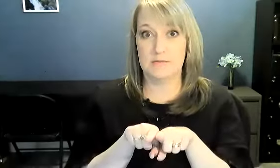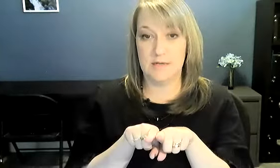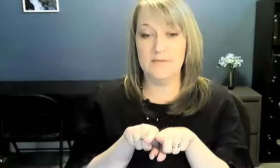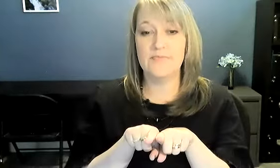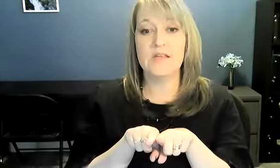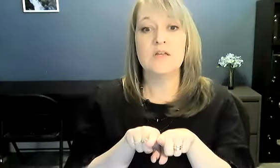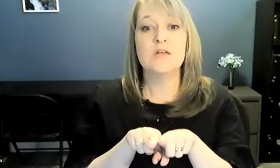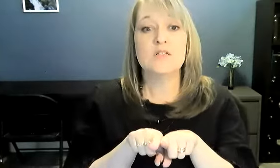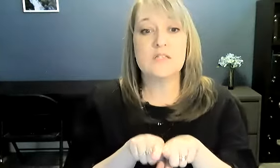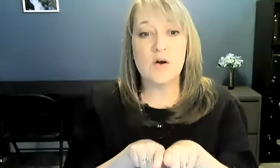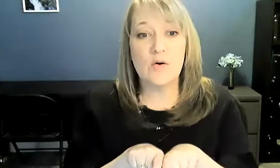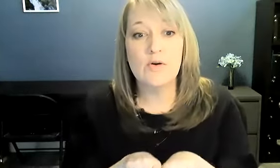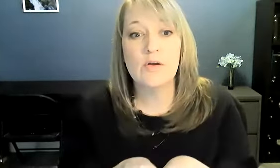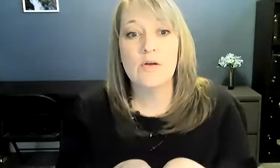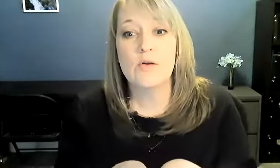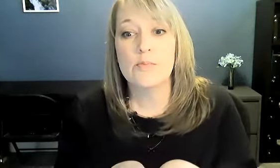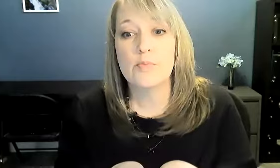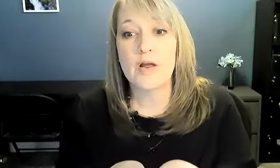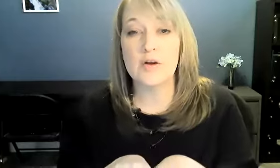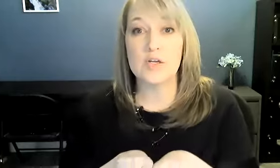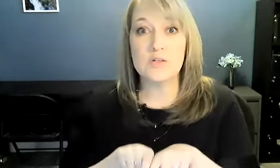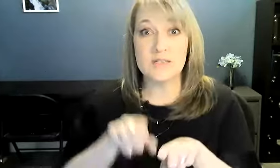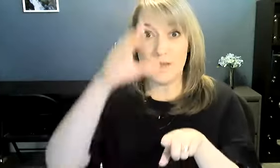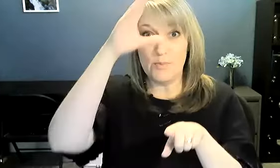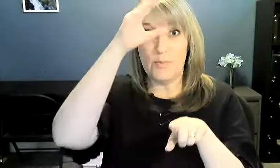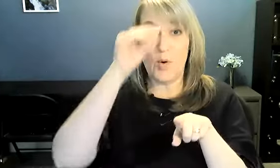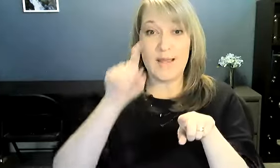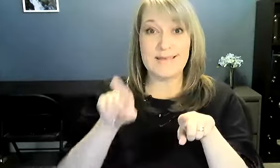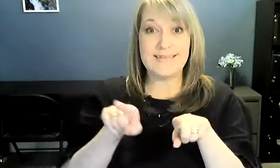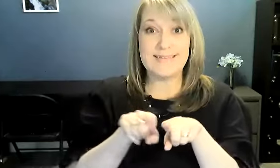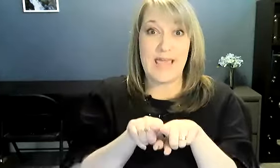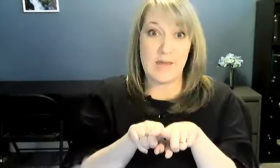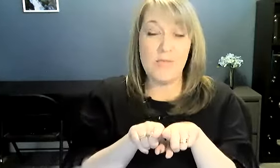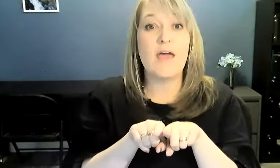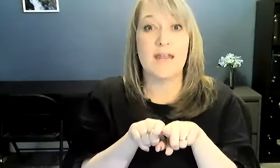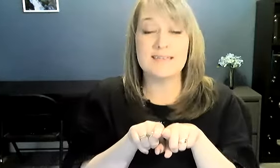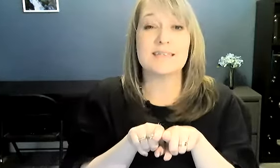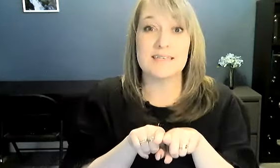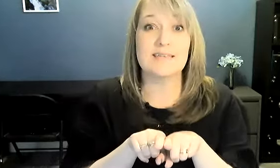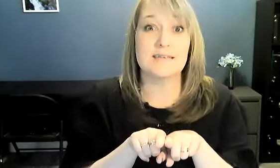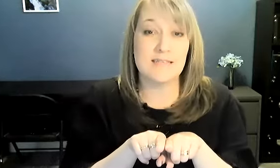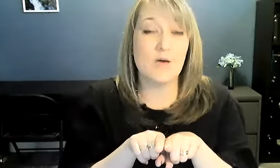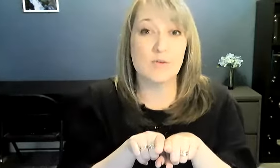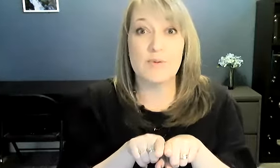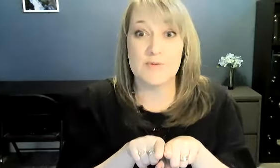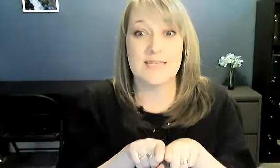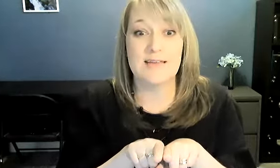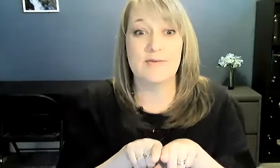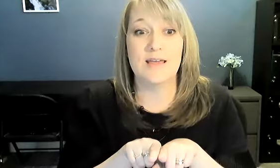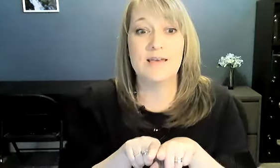okay? So brother used to be boy same, and I still see older people sign it that way.